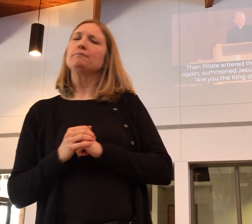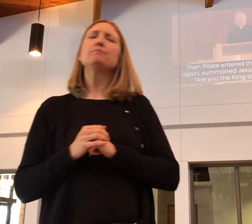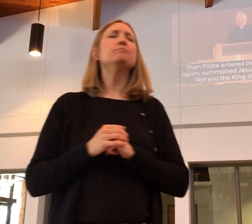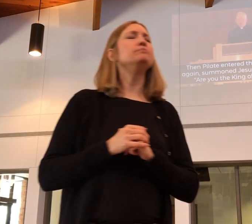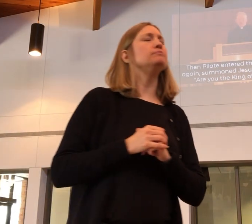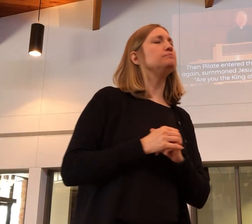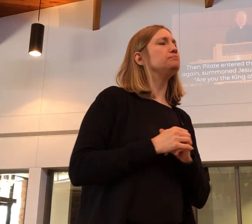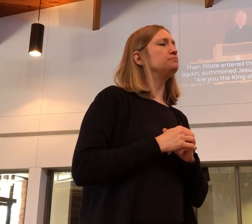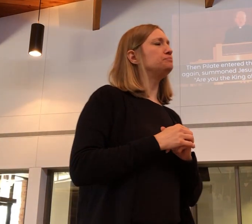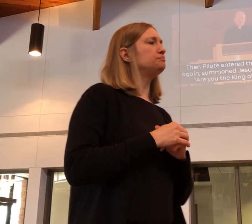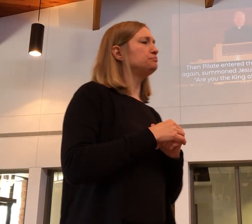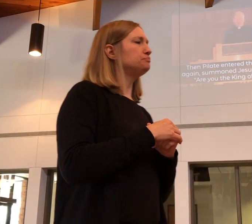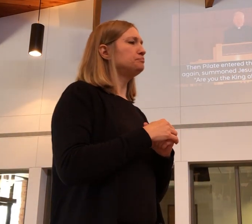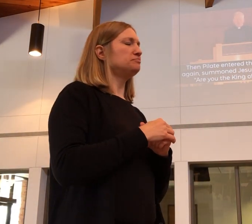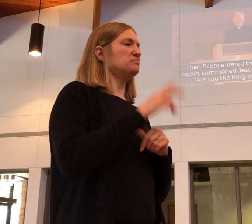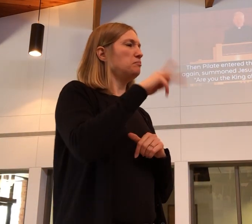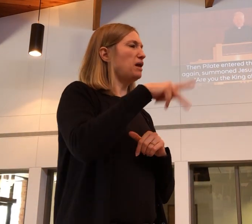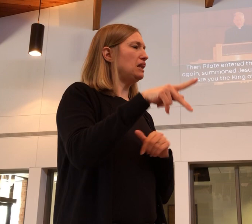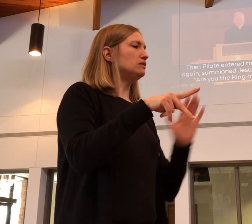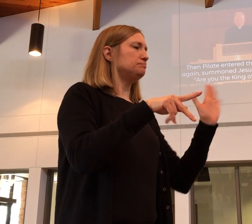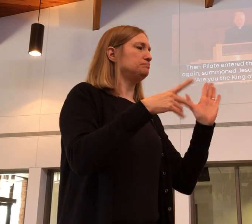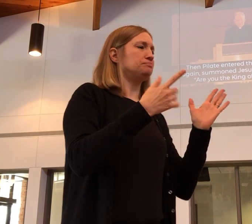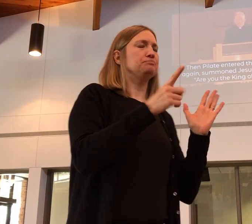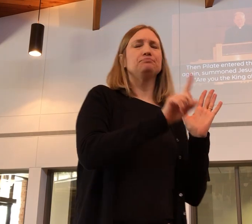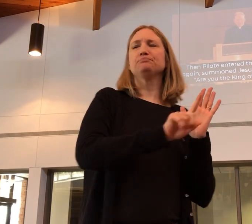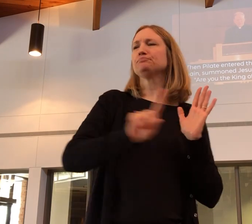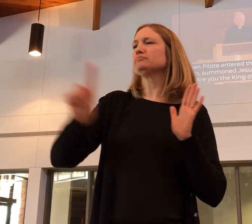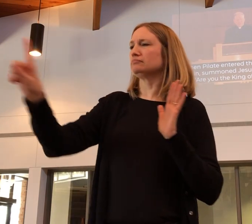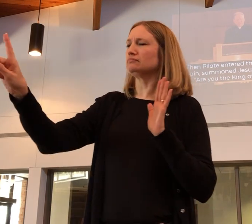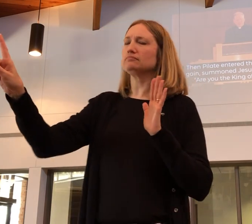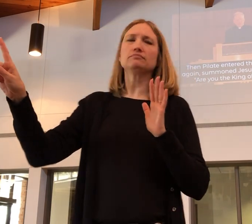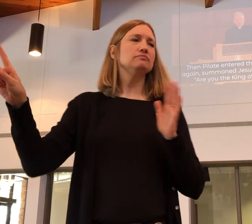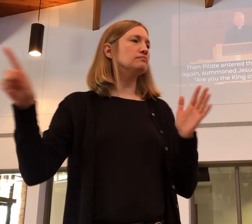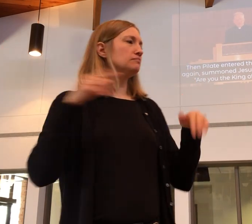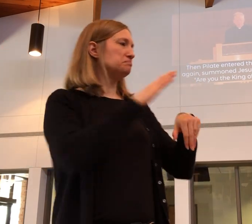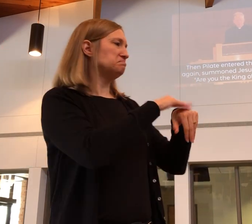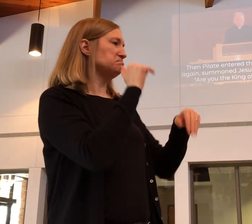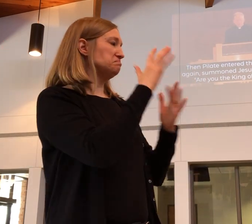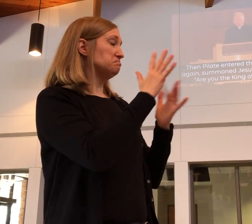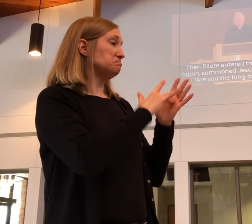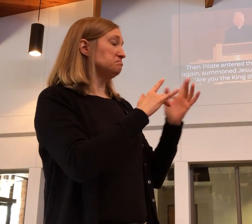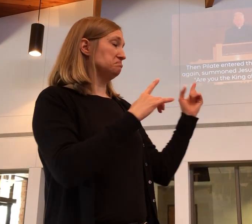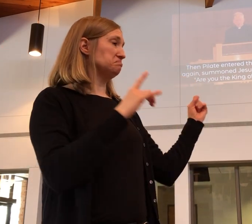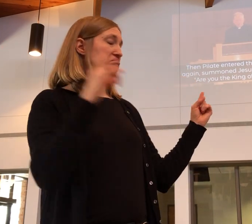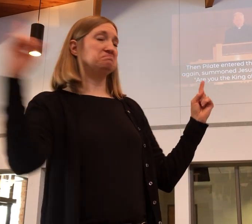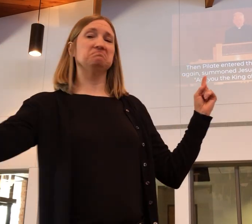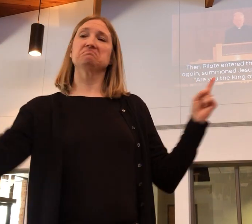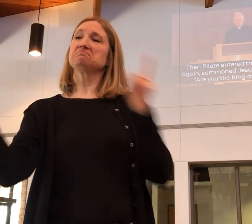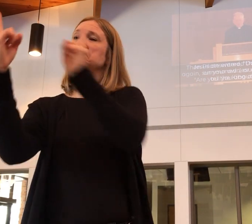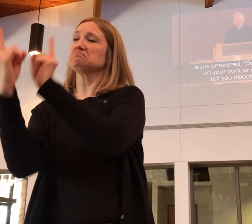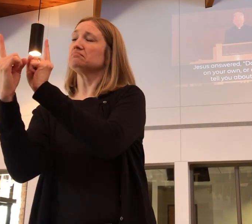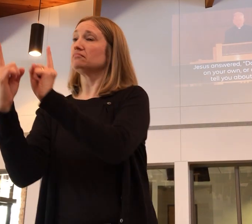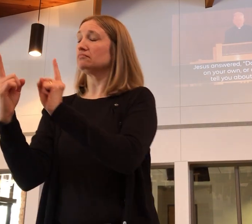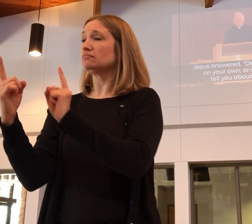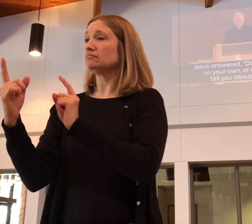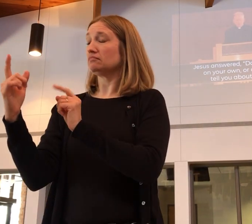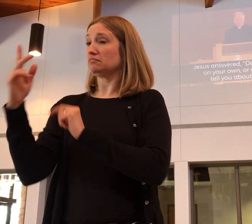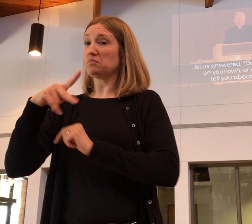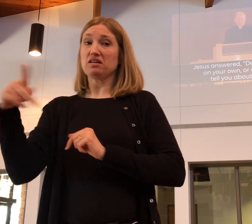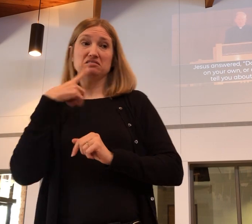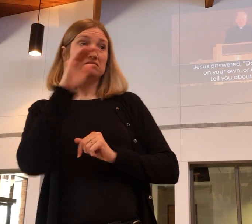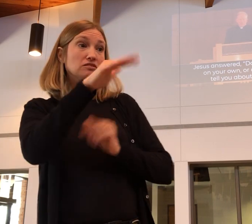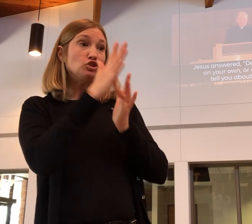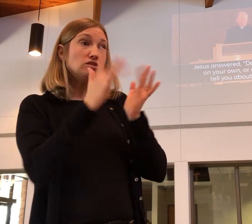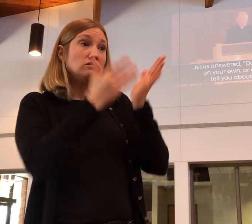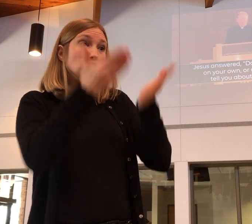Pilate entered the headquarters again, summoned Jesus and asked him, "Are you the King of the Jews?"